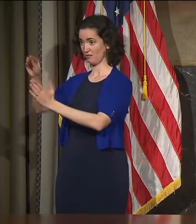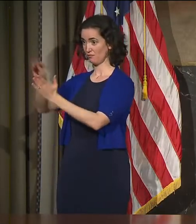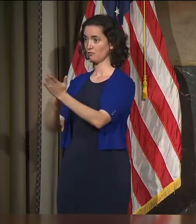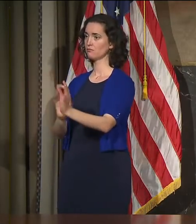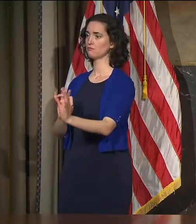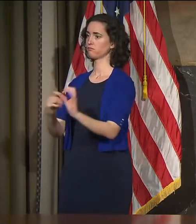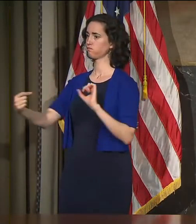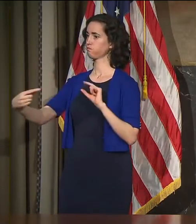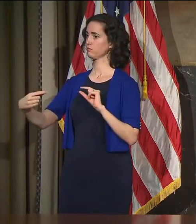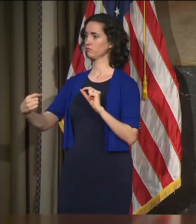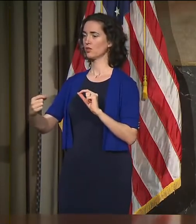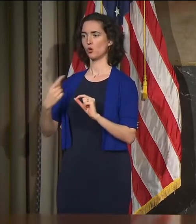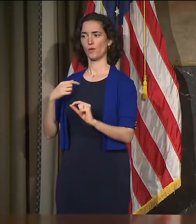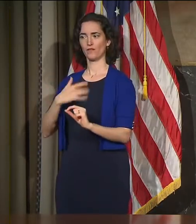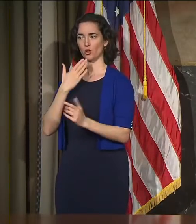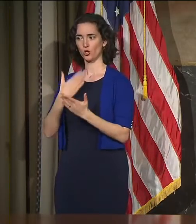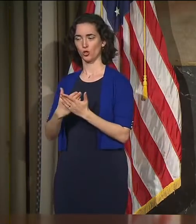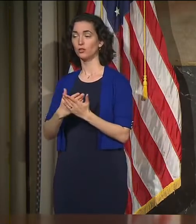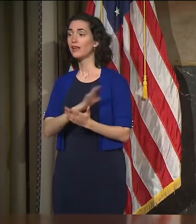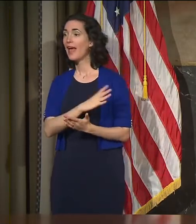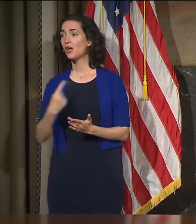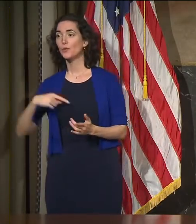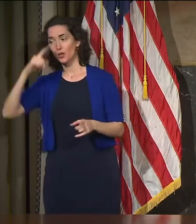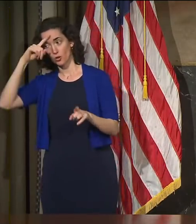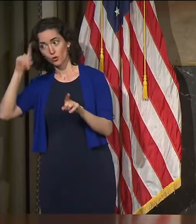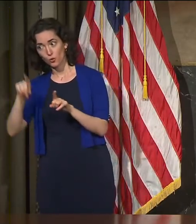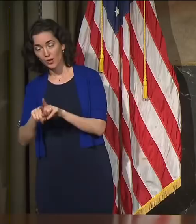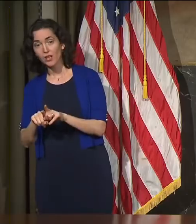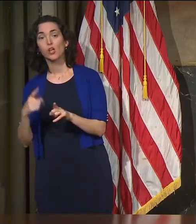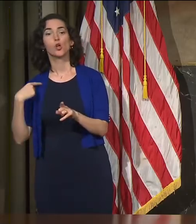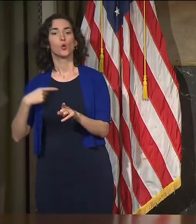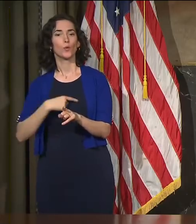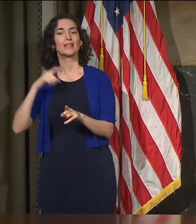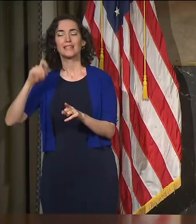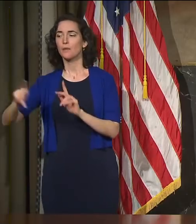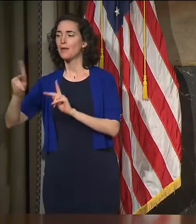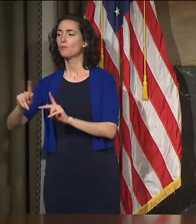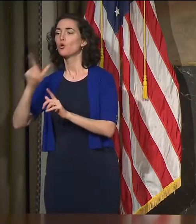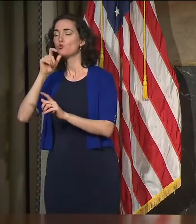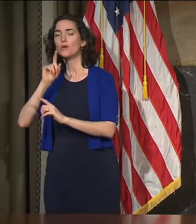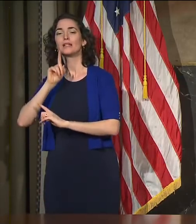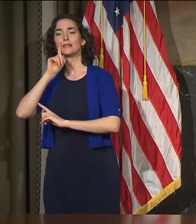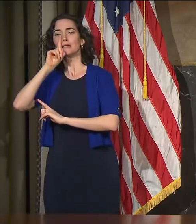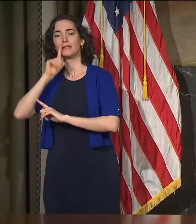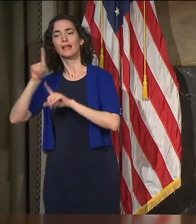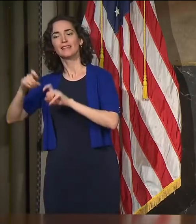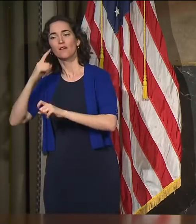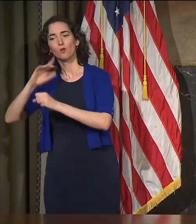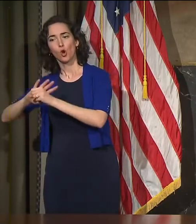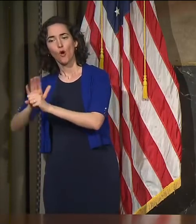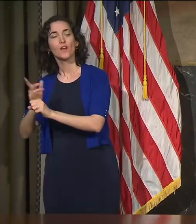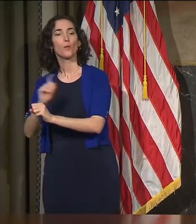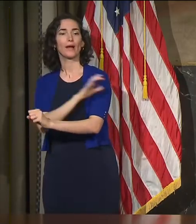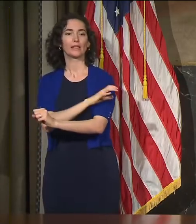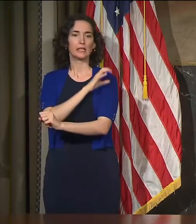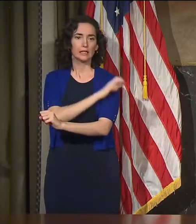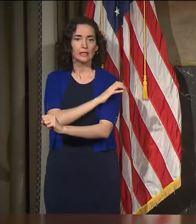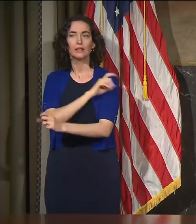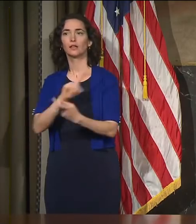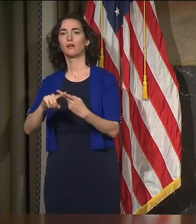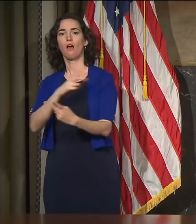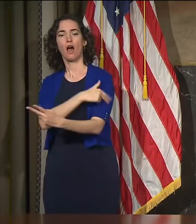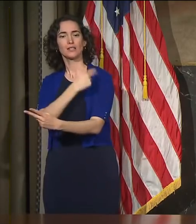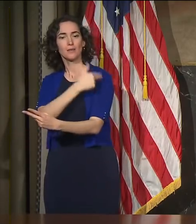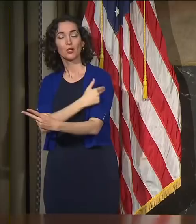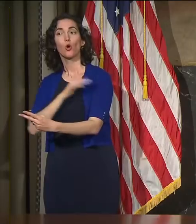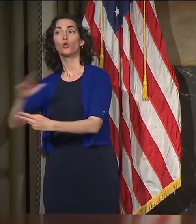I absolutely agree. We really need people that are doing COVID testing, whether that's a clinic or a hospital, to report